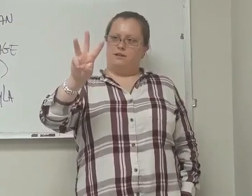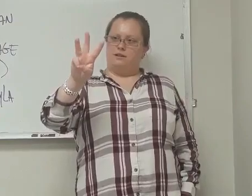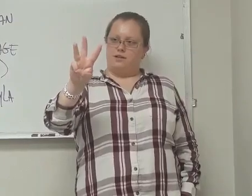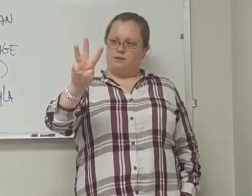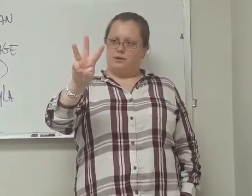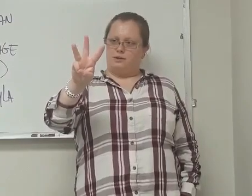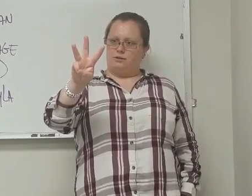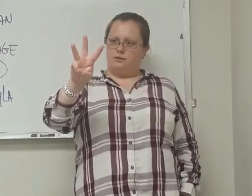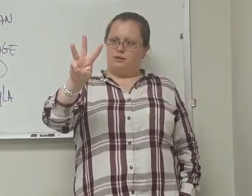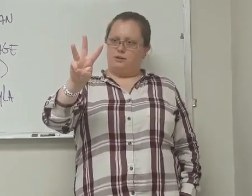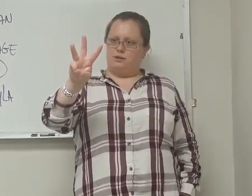W,